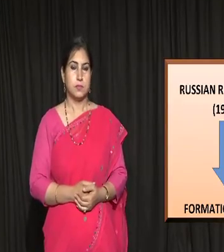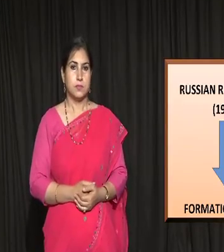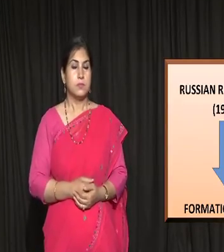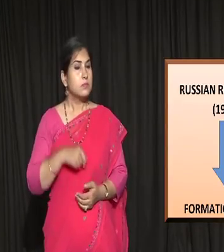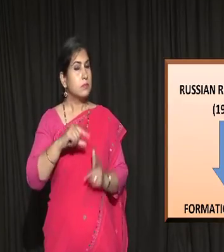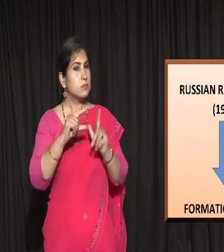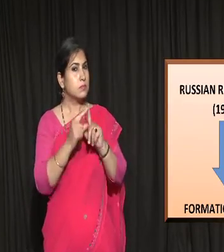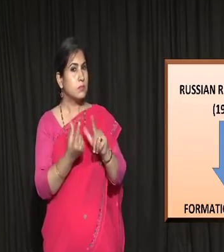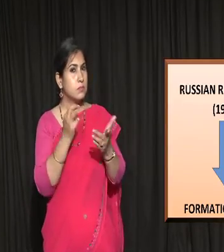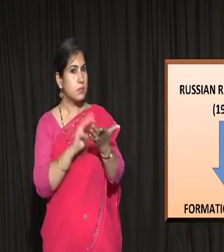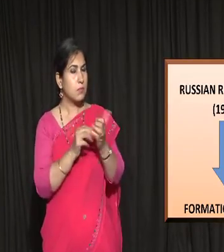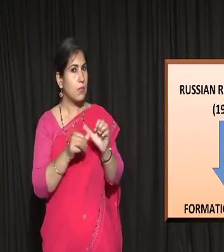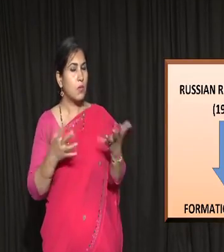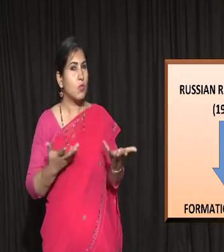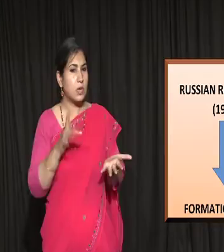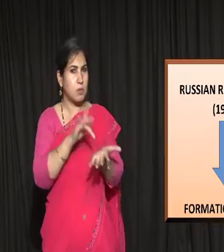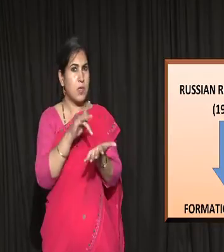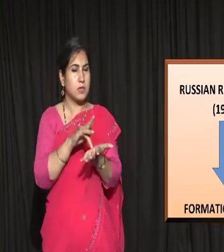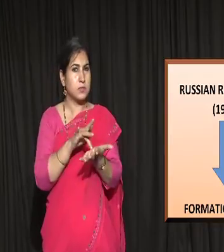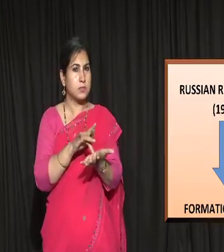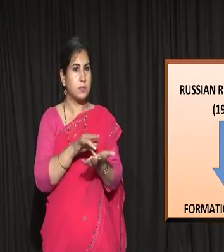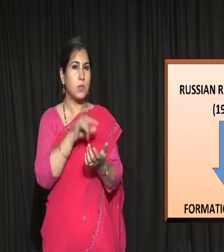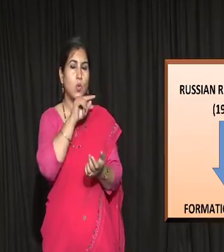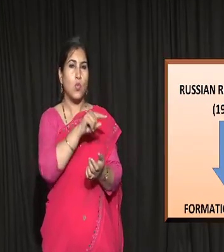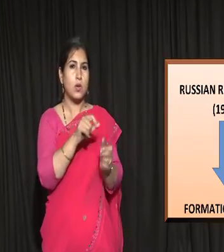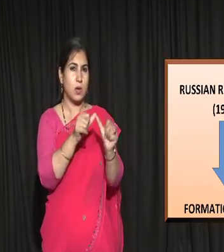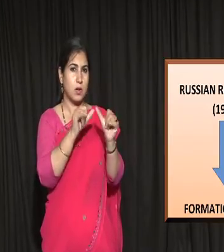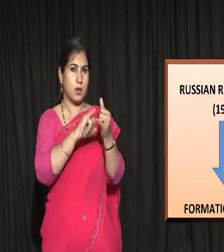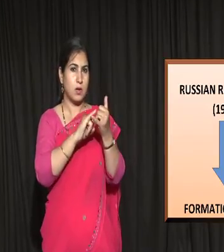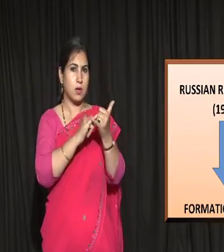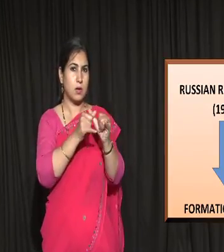Duma was the assembly in the Russian Empire.